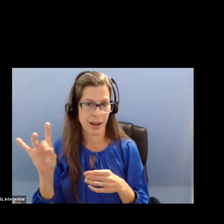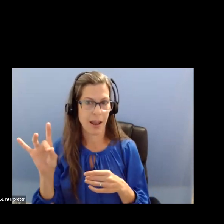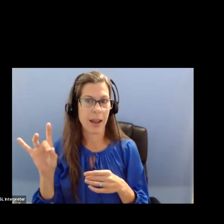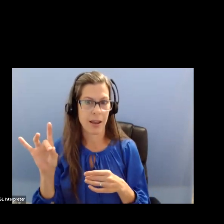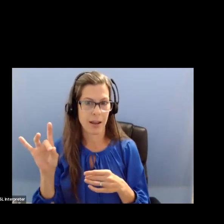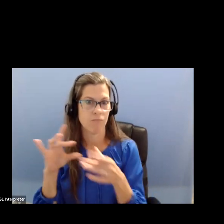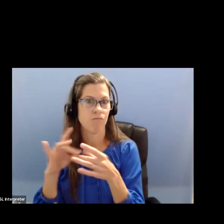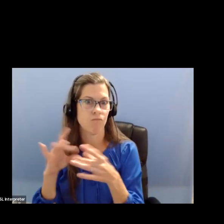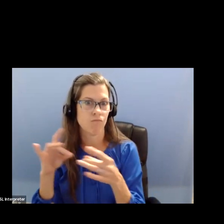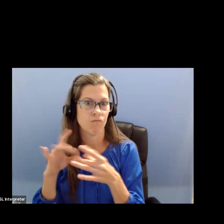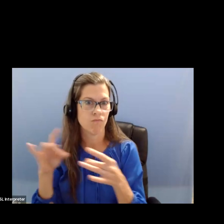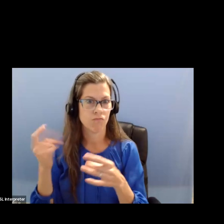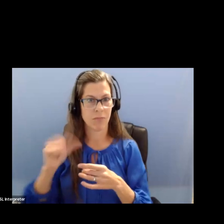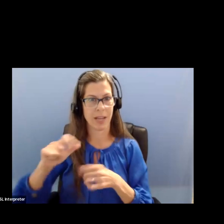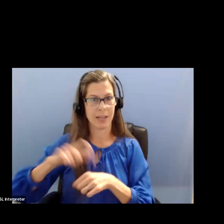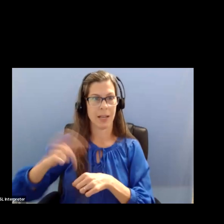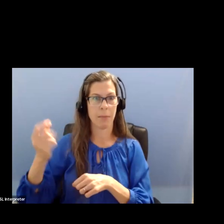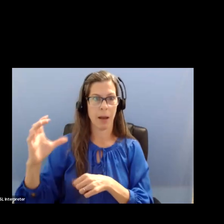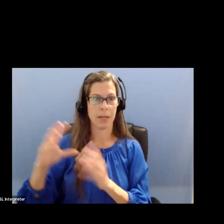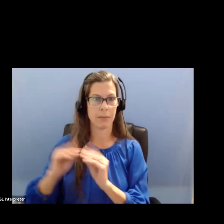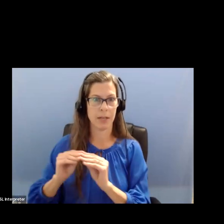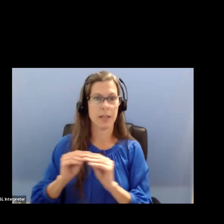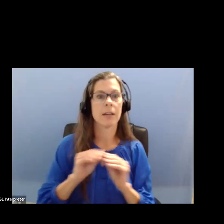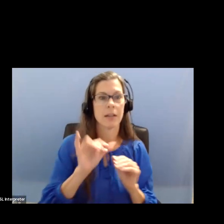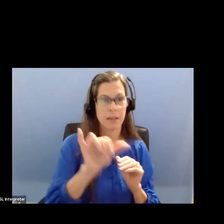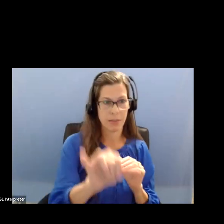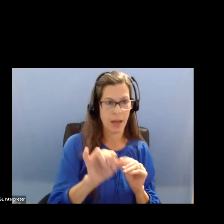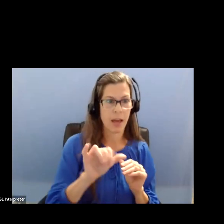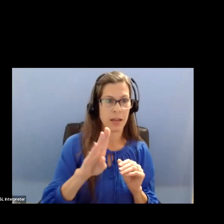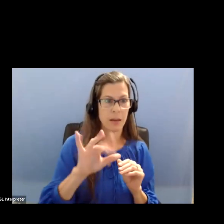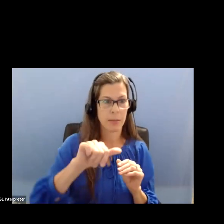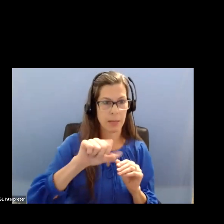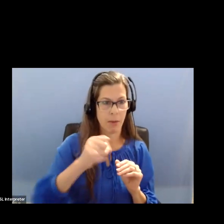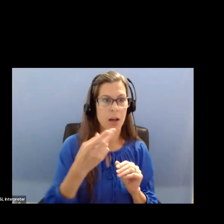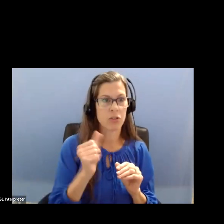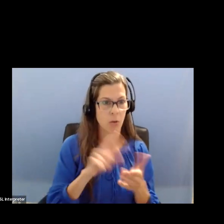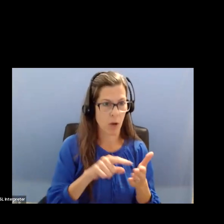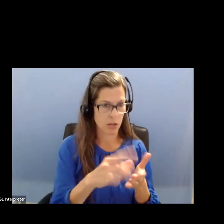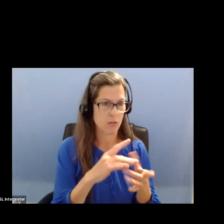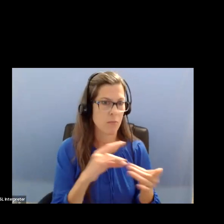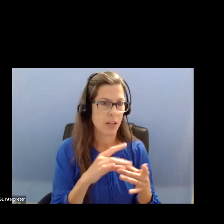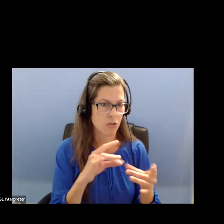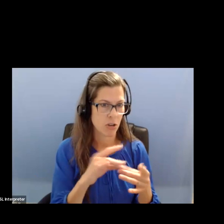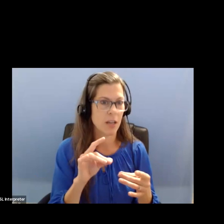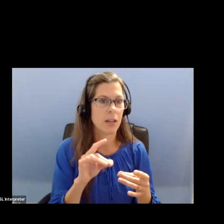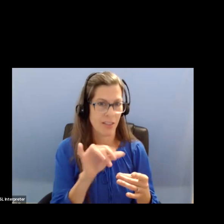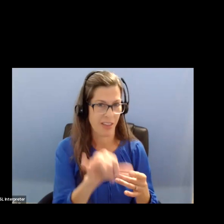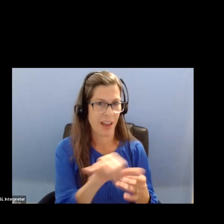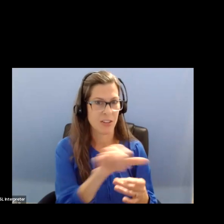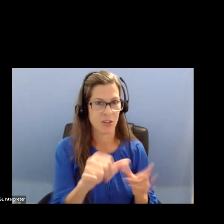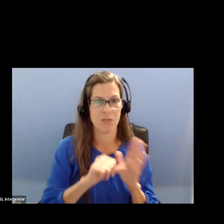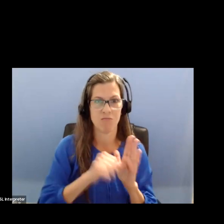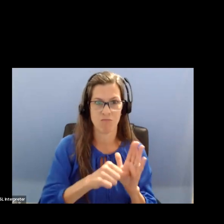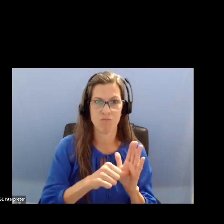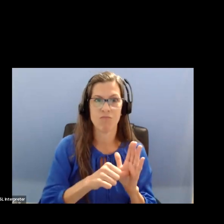speak in a public meeting. It feels like this is a good thing to reiterate. It can't, it bears repeating over and over again. So I appreciate you raising that,